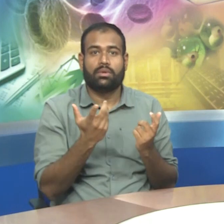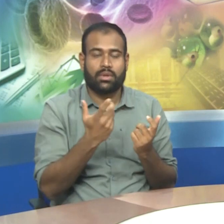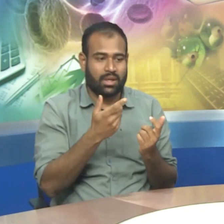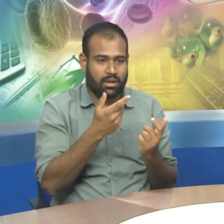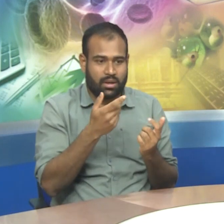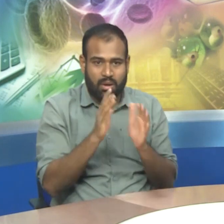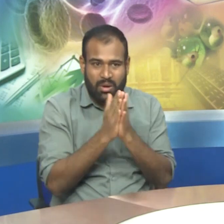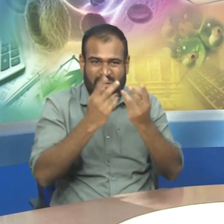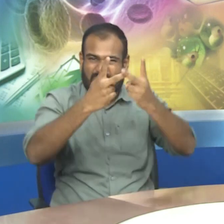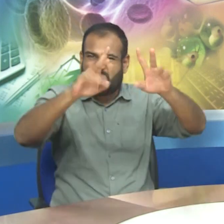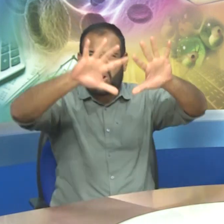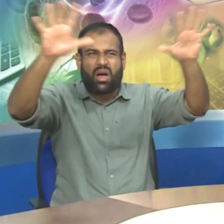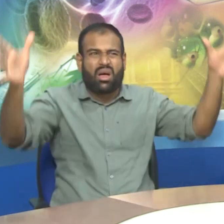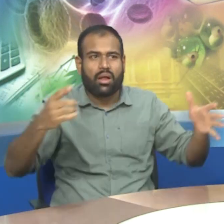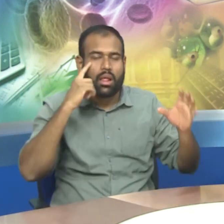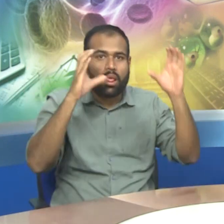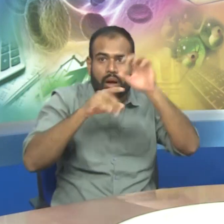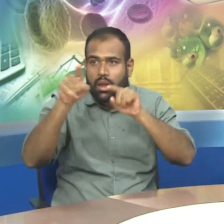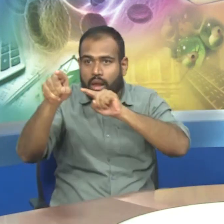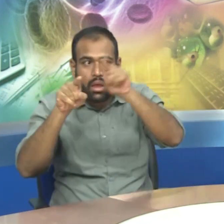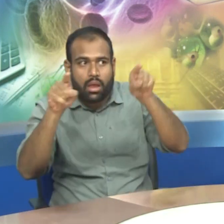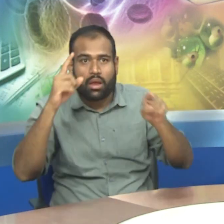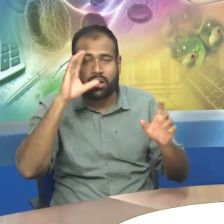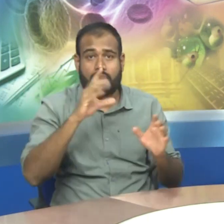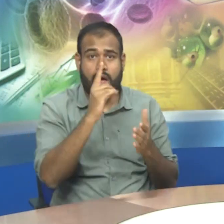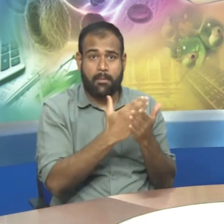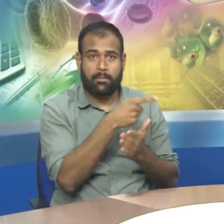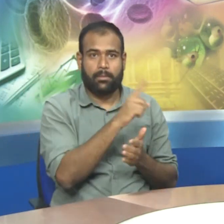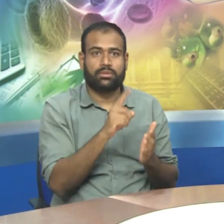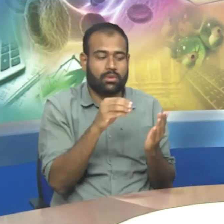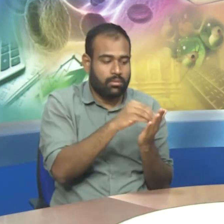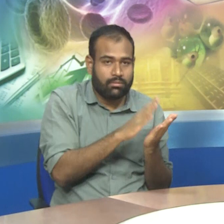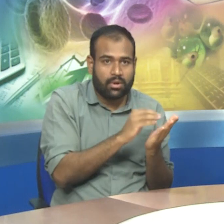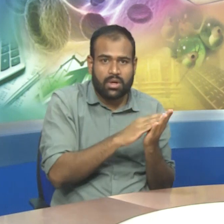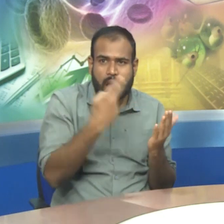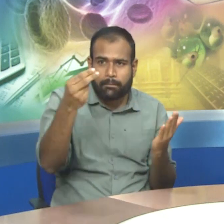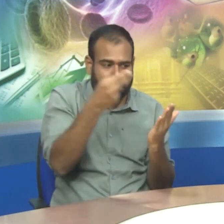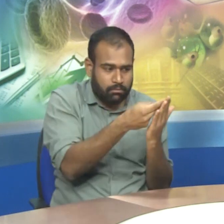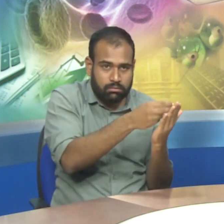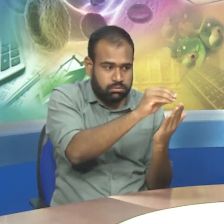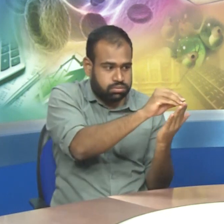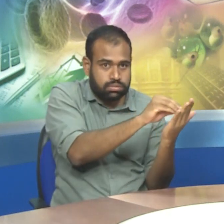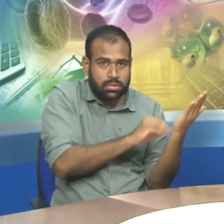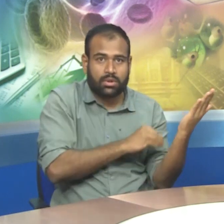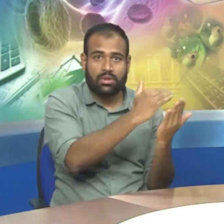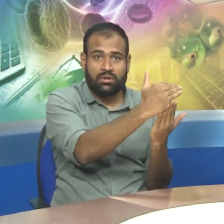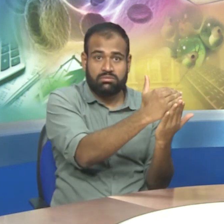Tasks of reference section, such as keeping a record of